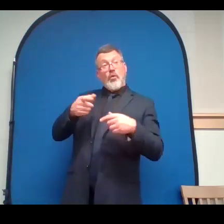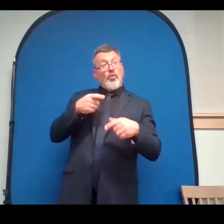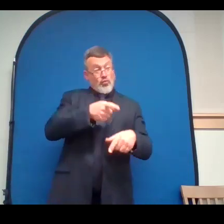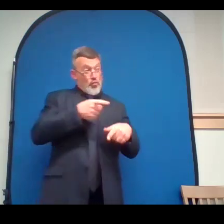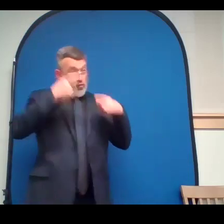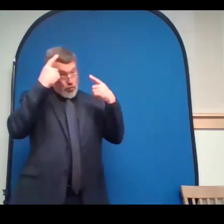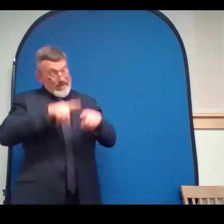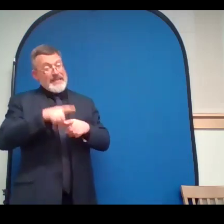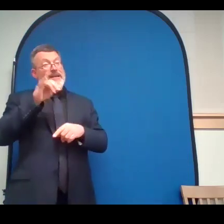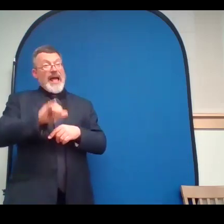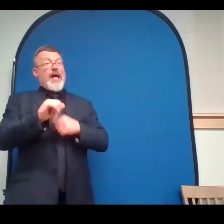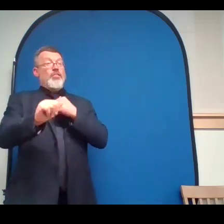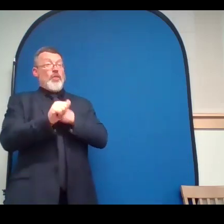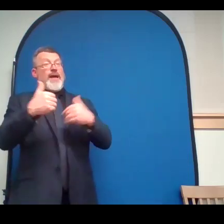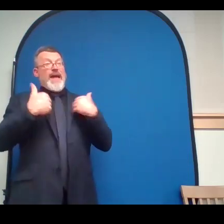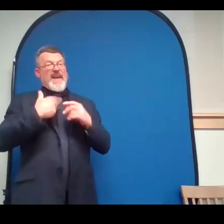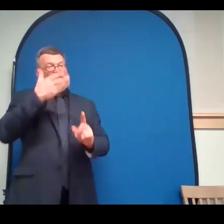right? Based on the text messages, yes.